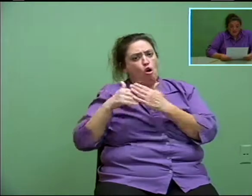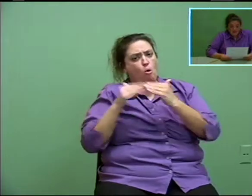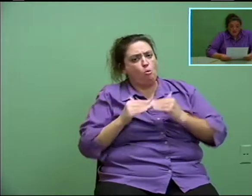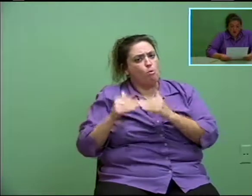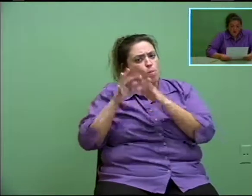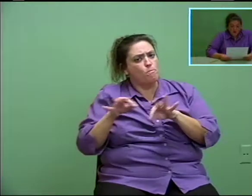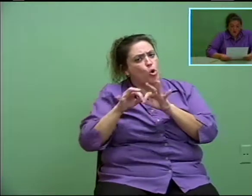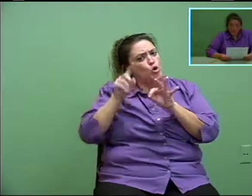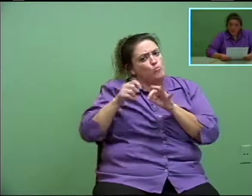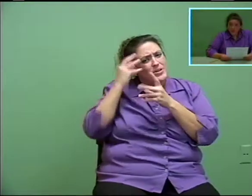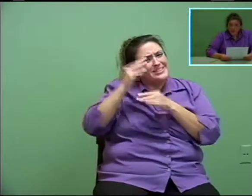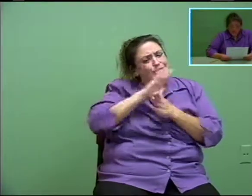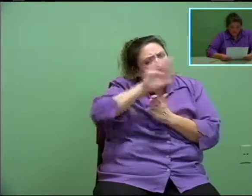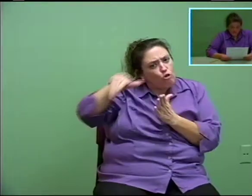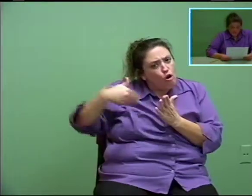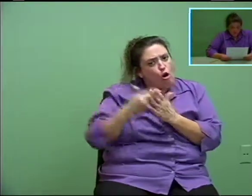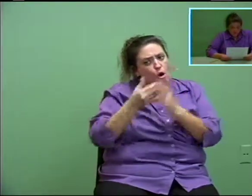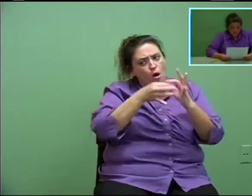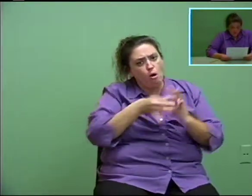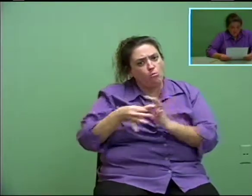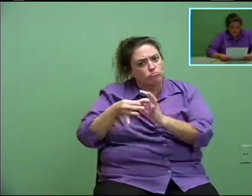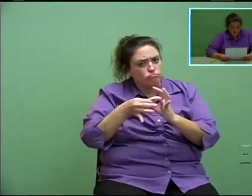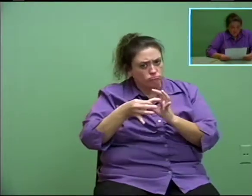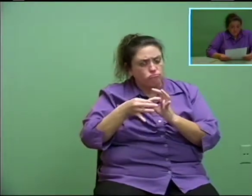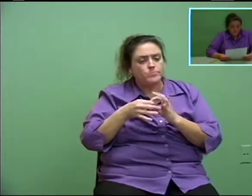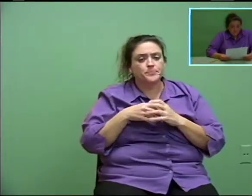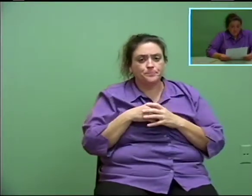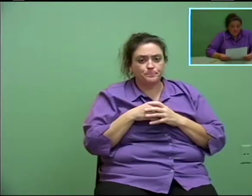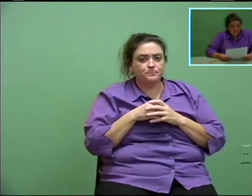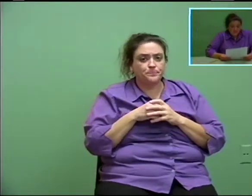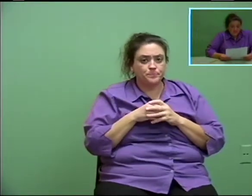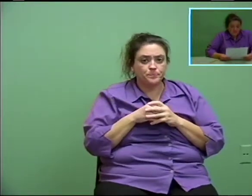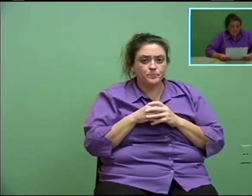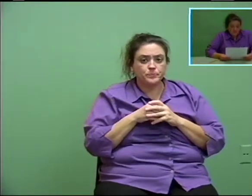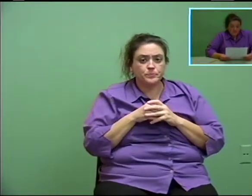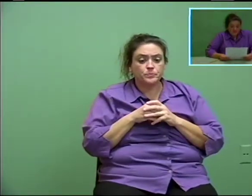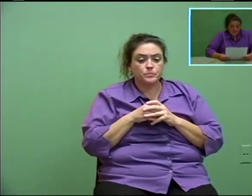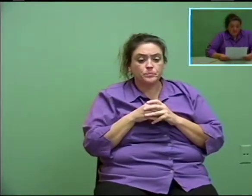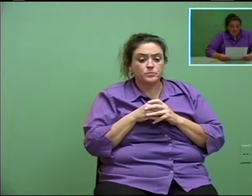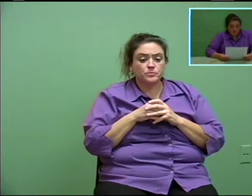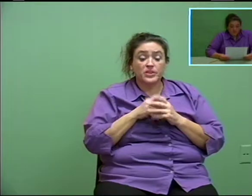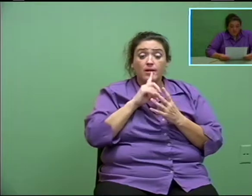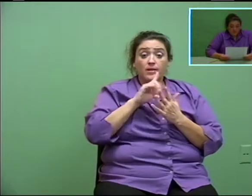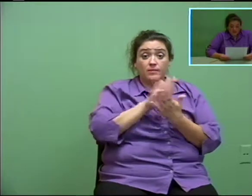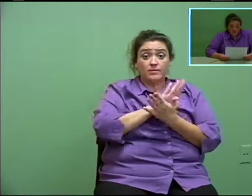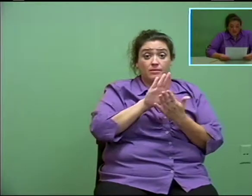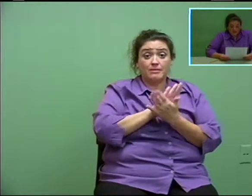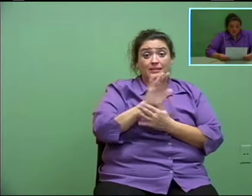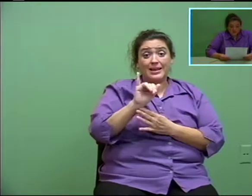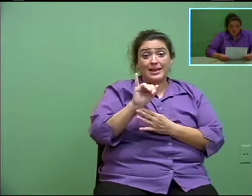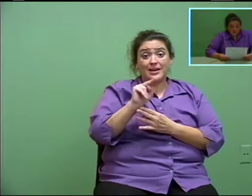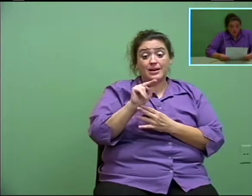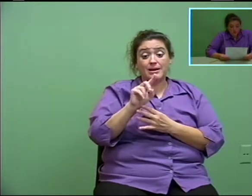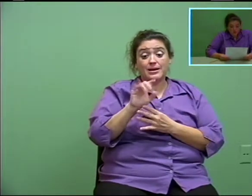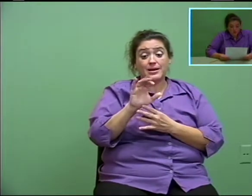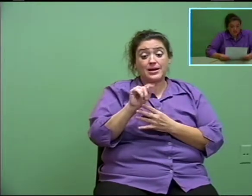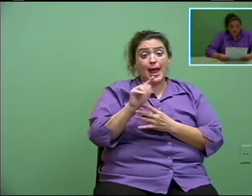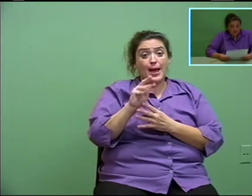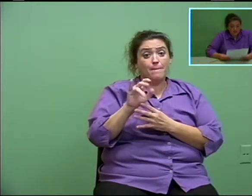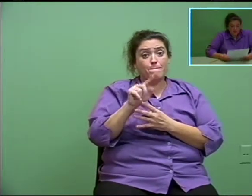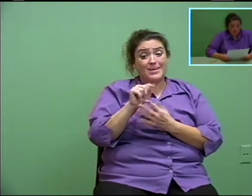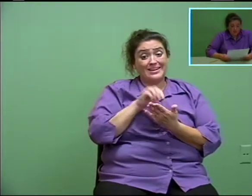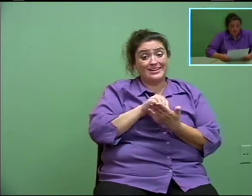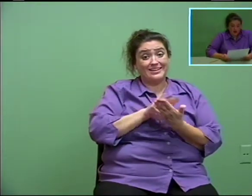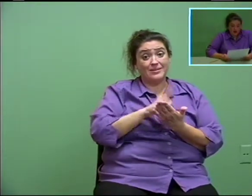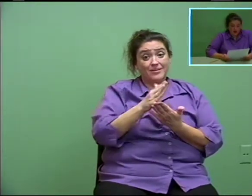light of and in harmony with the others. The indictment in this case is the formal written accusation charging